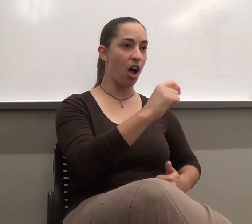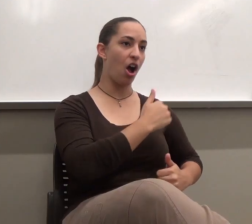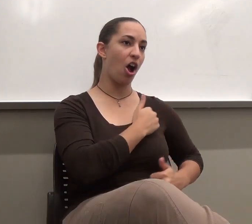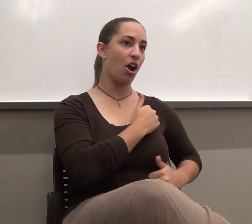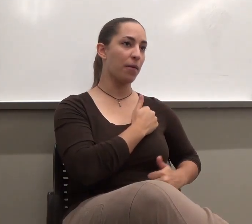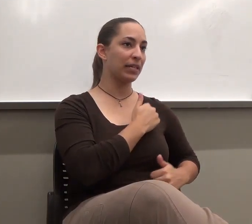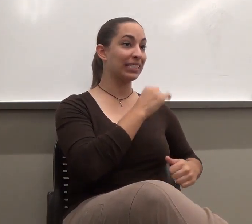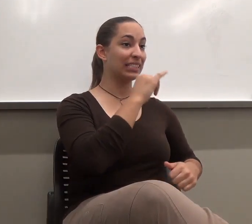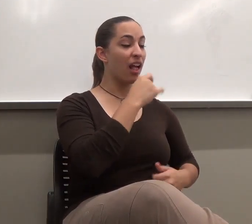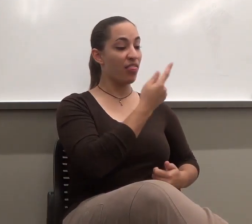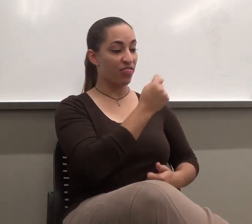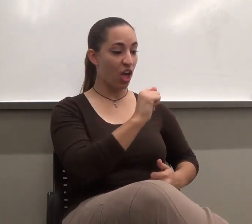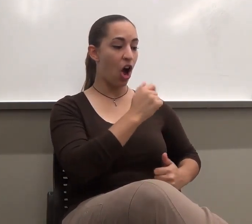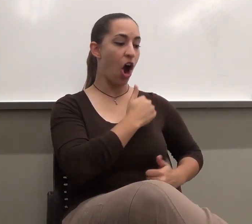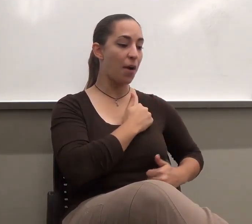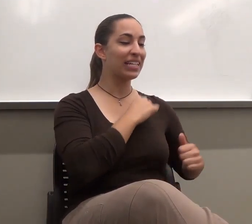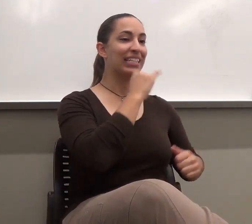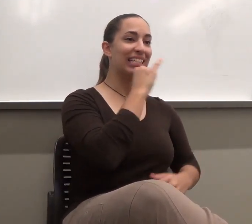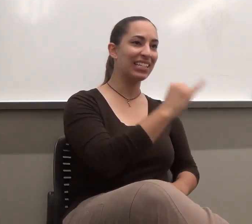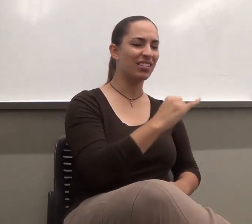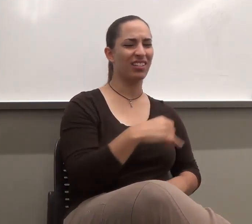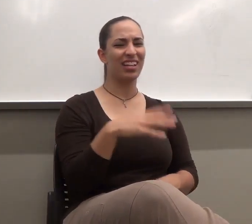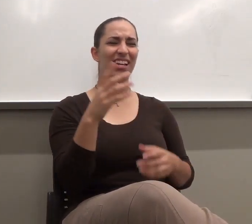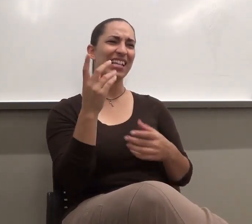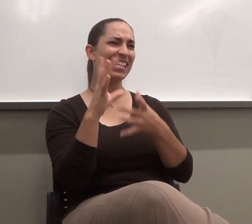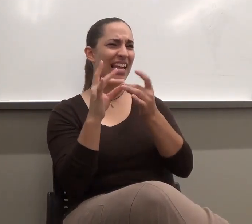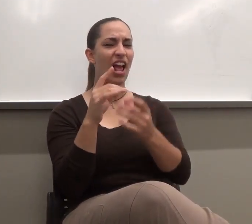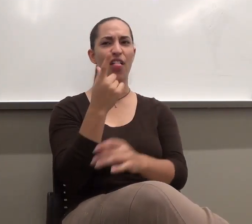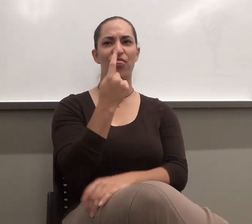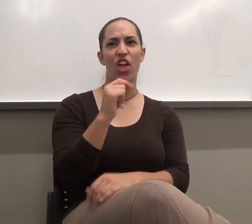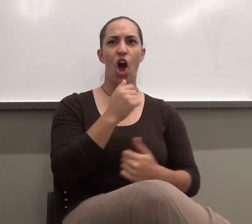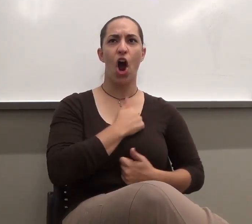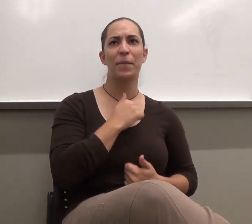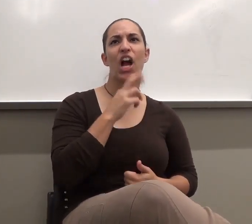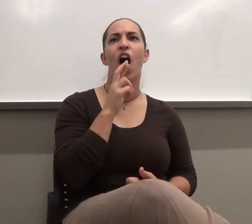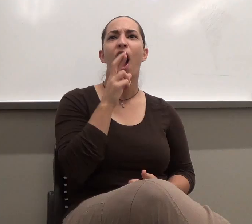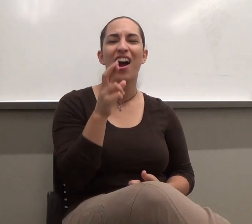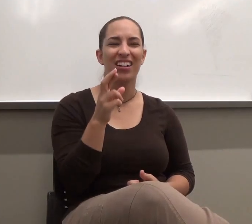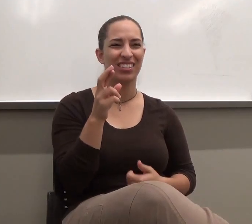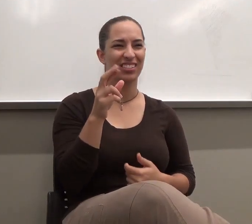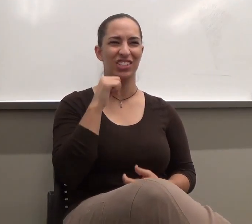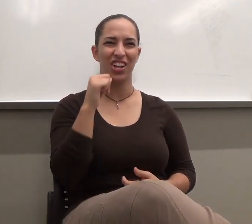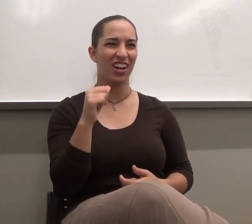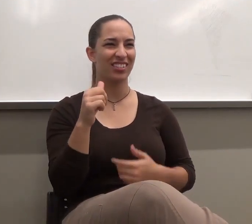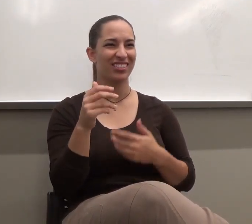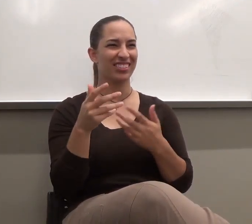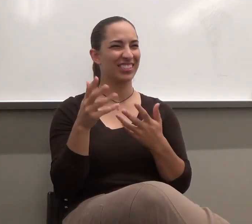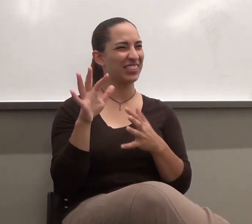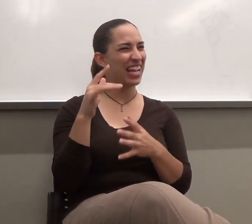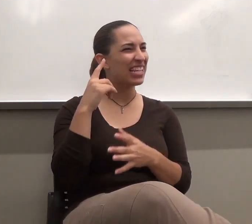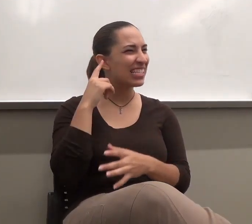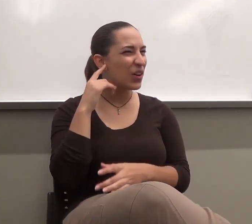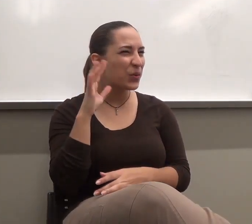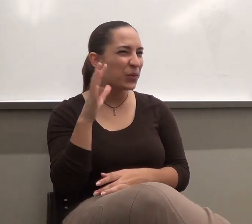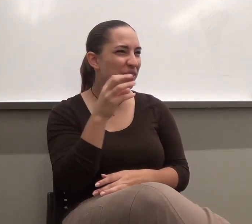which sounds funny to us, right? We probably wouldn't say the Army are not at Fort Ord anymore, right? So